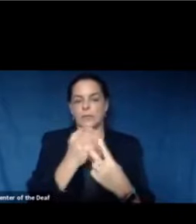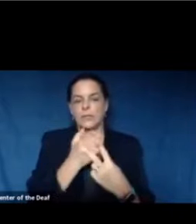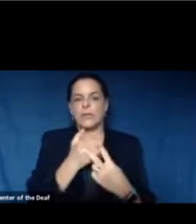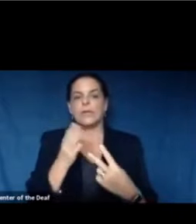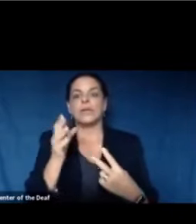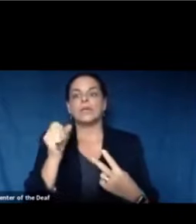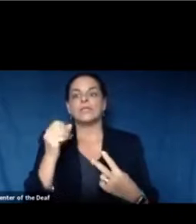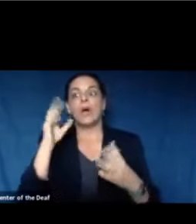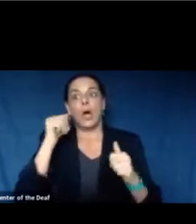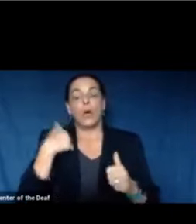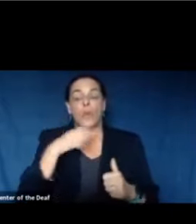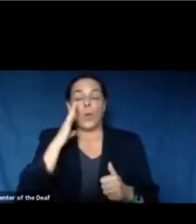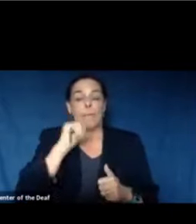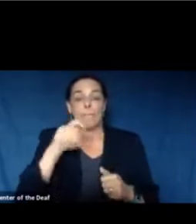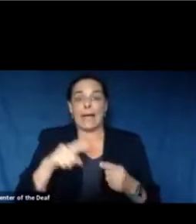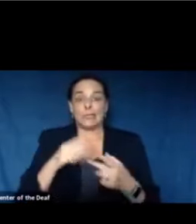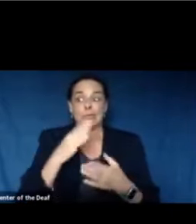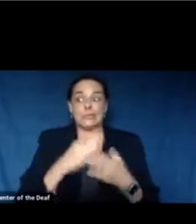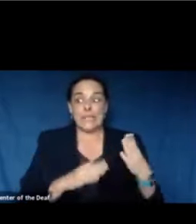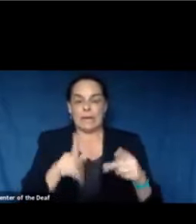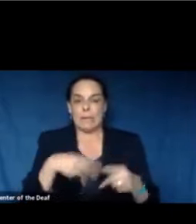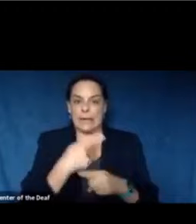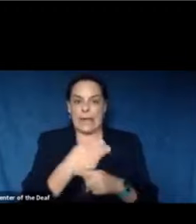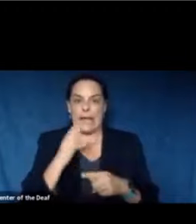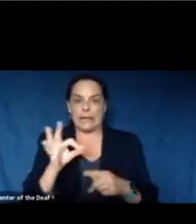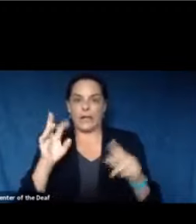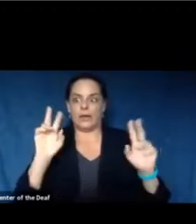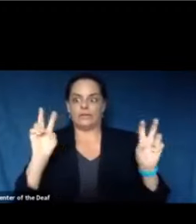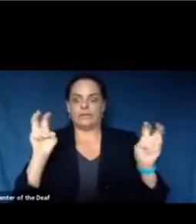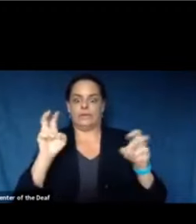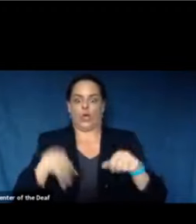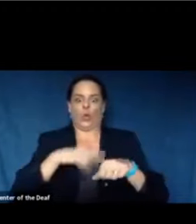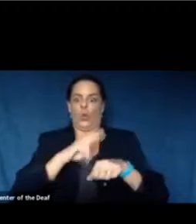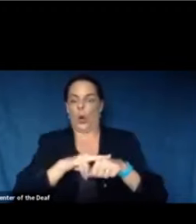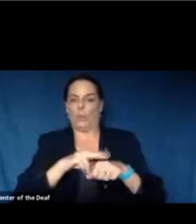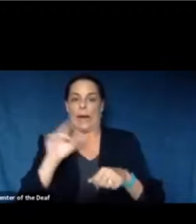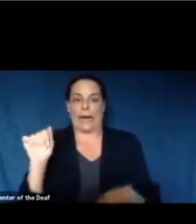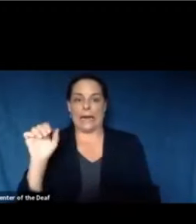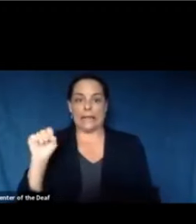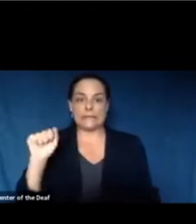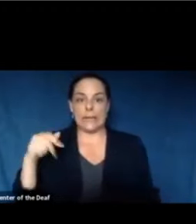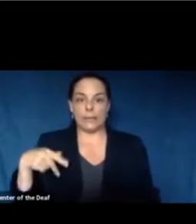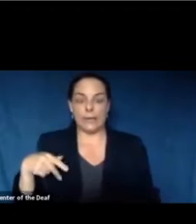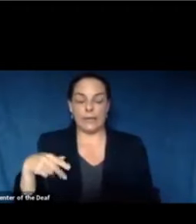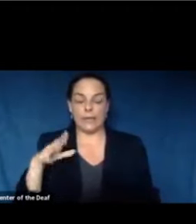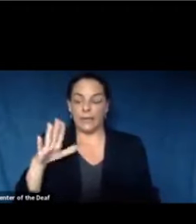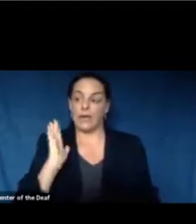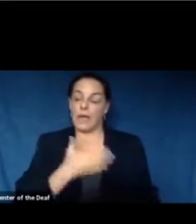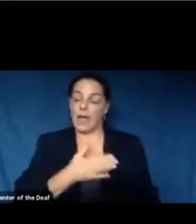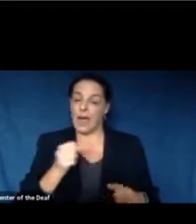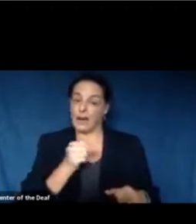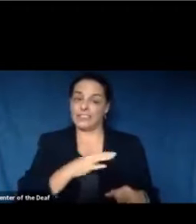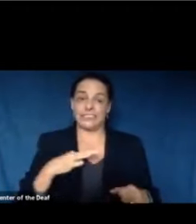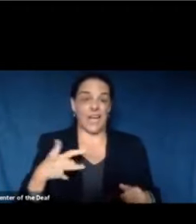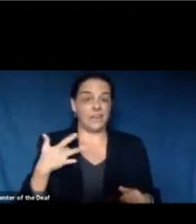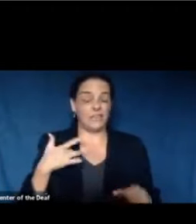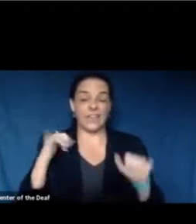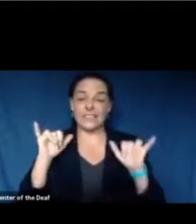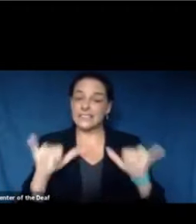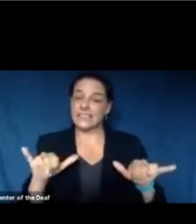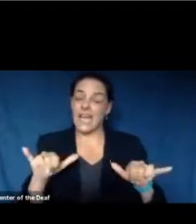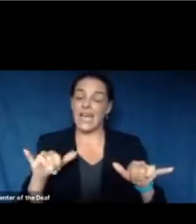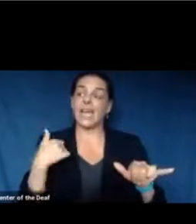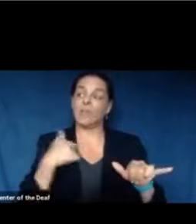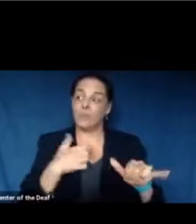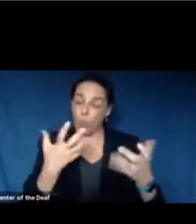some semblance of normalcy as soon as possible. Believe me, our staff here feels the same way and would like to do